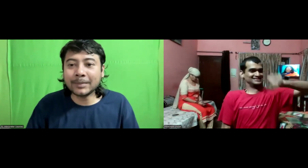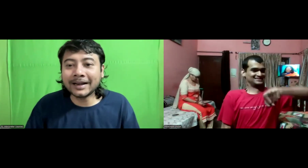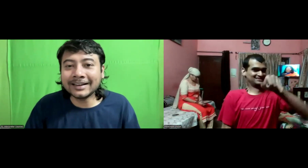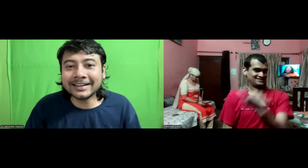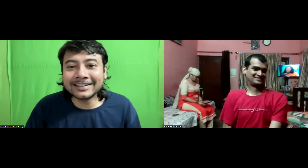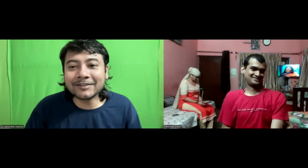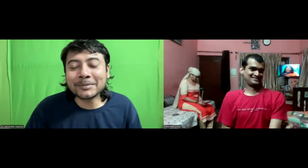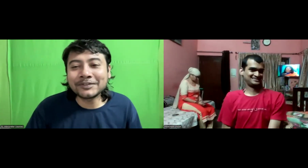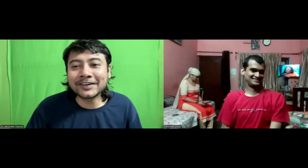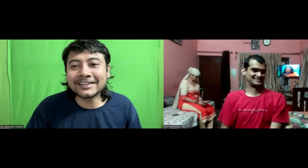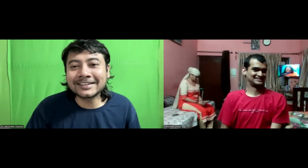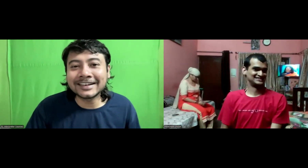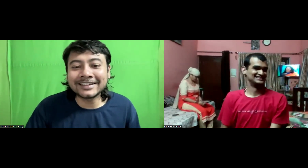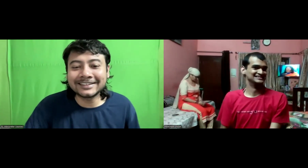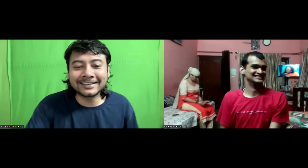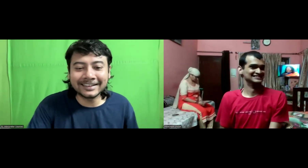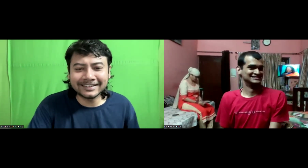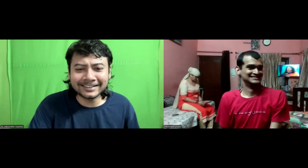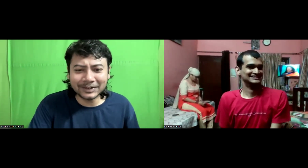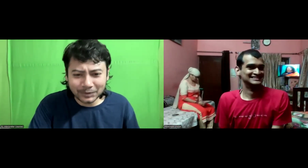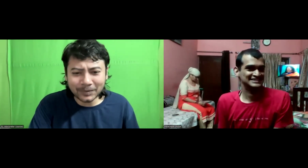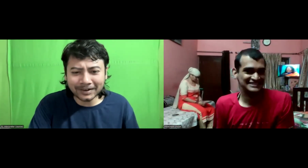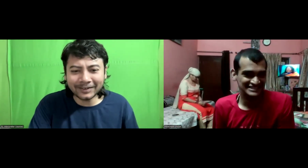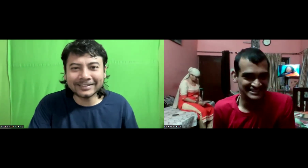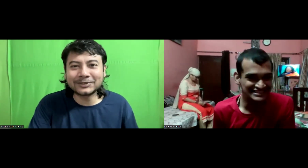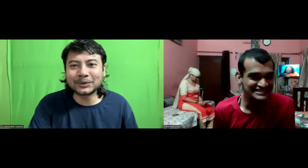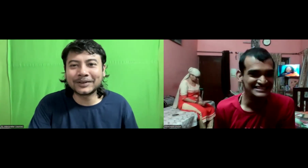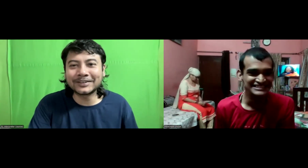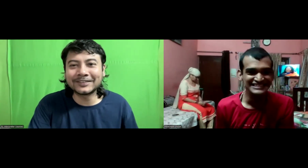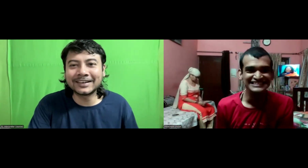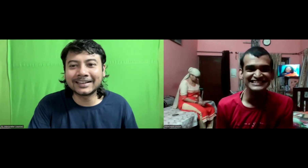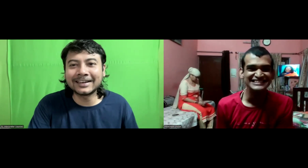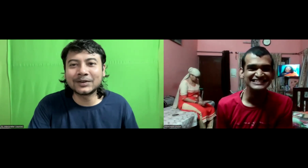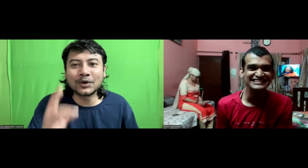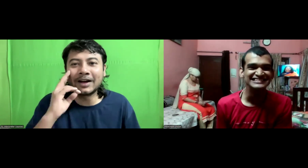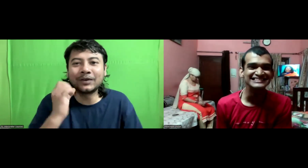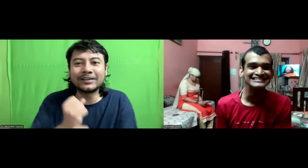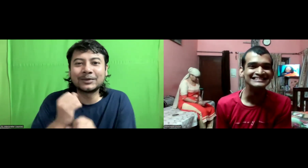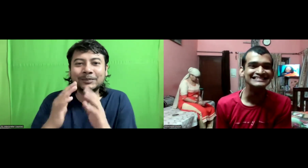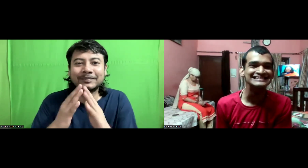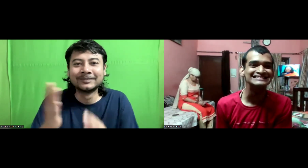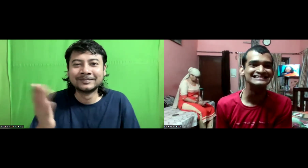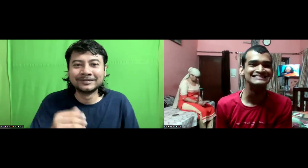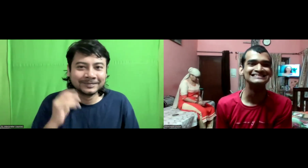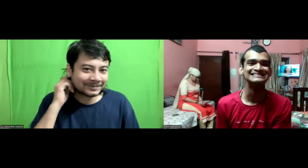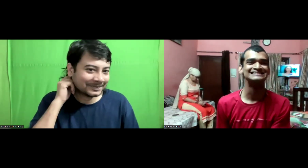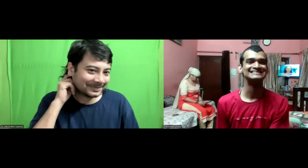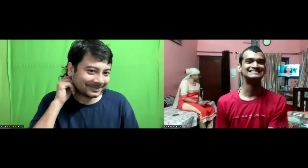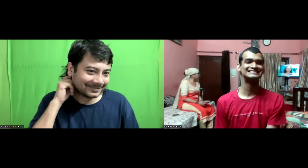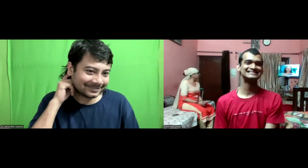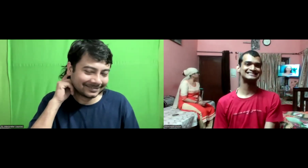I think apparently there is November 1st, it is releasing the new one or it's showing or something like Oh, that in Gurgaon, okay. his home.